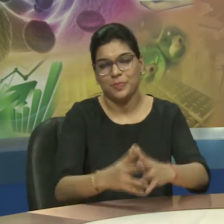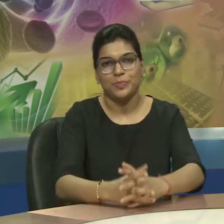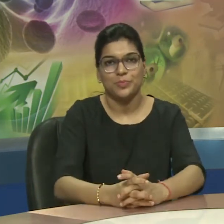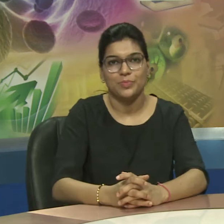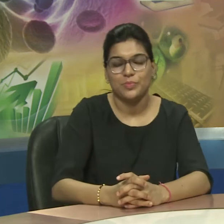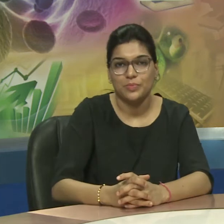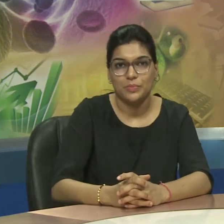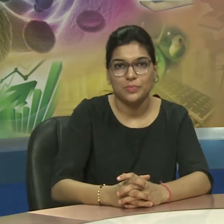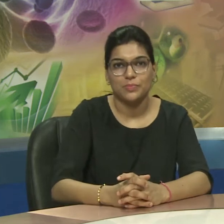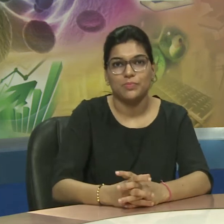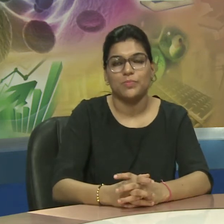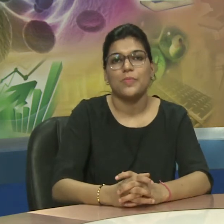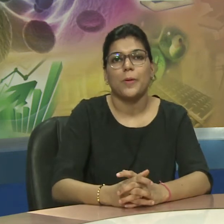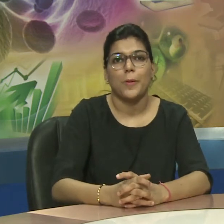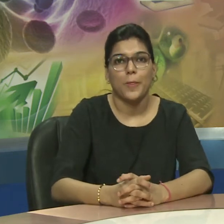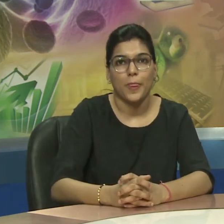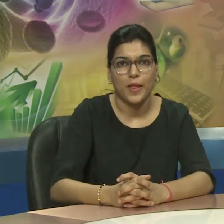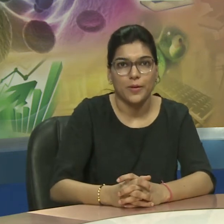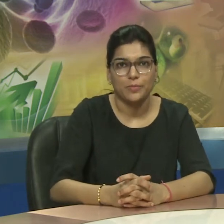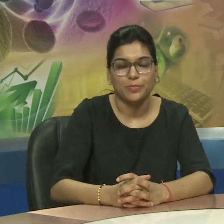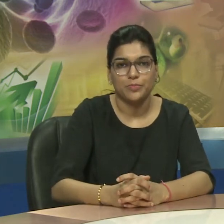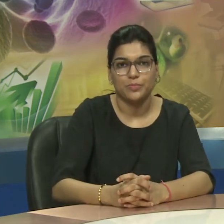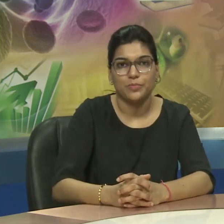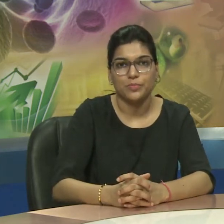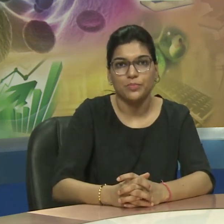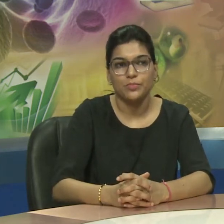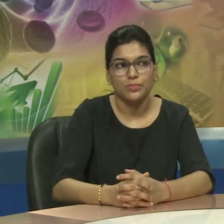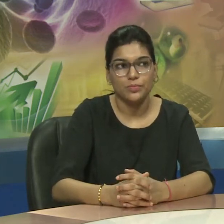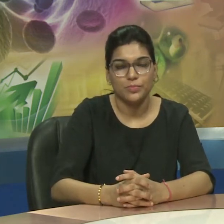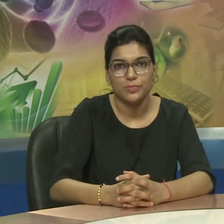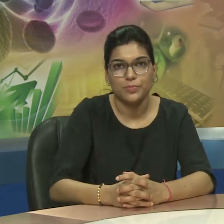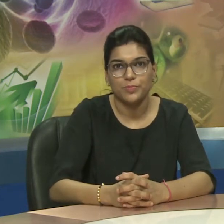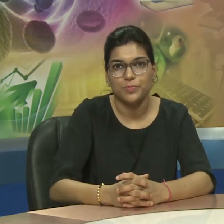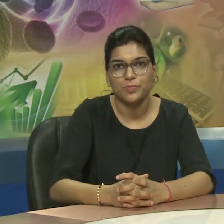and Colombo for the period of 6 months under a mixed policy.